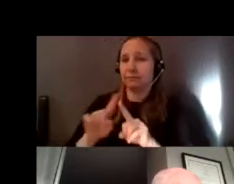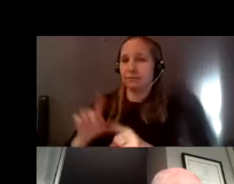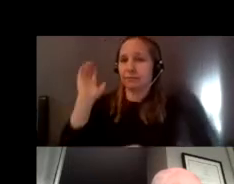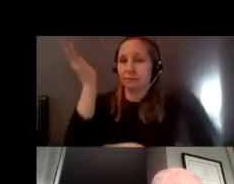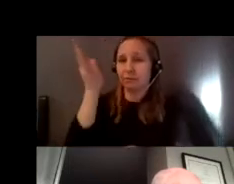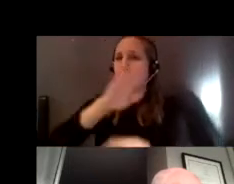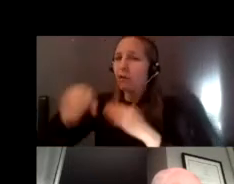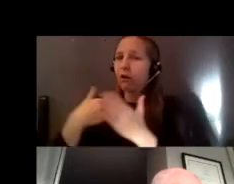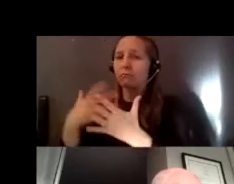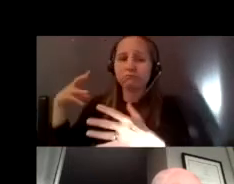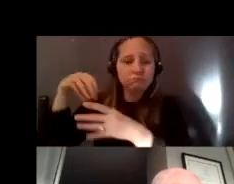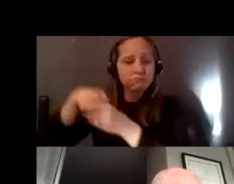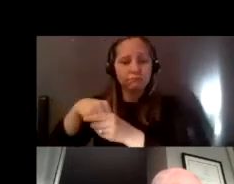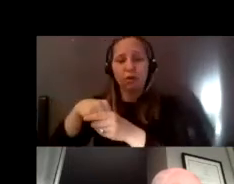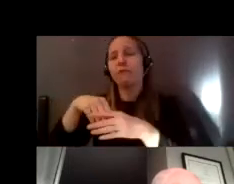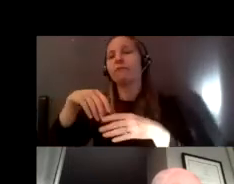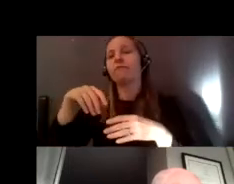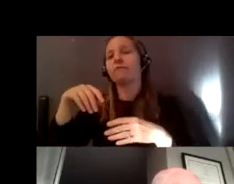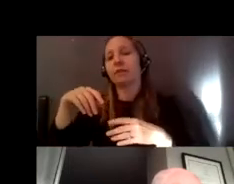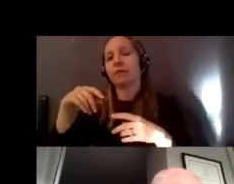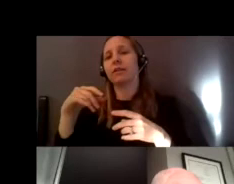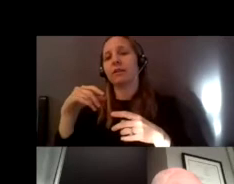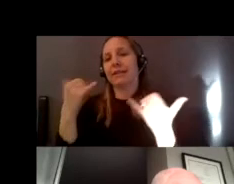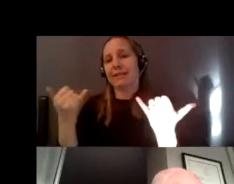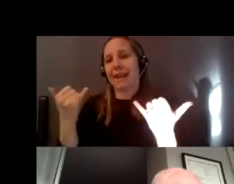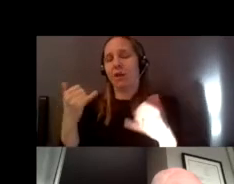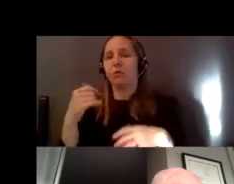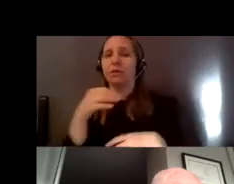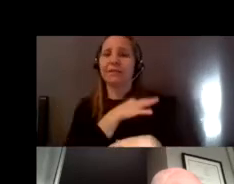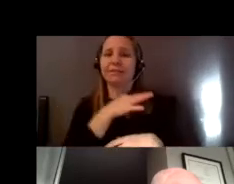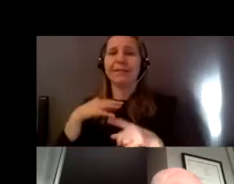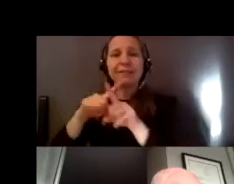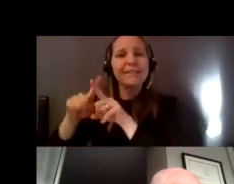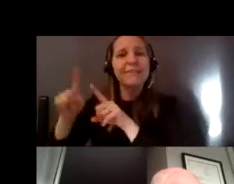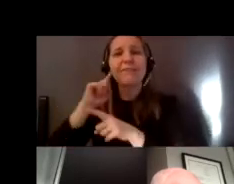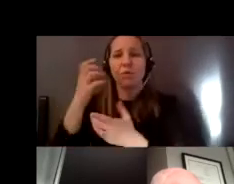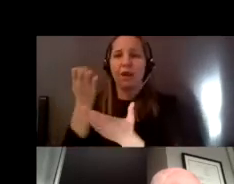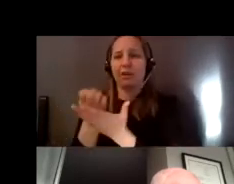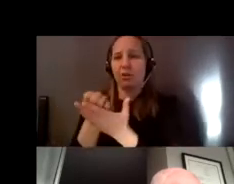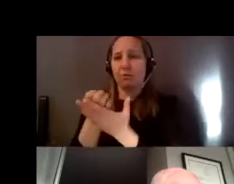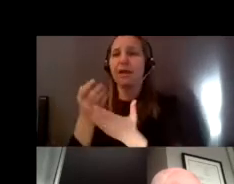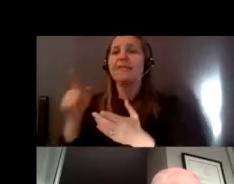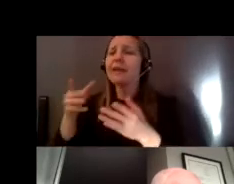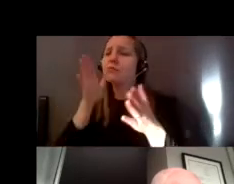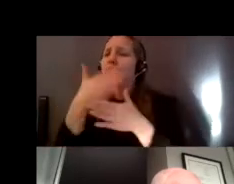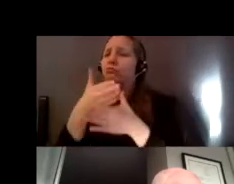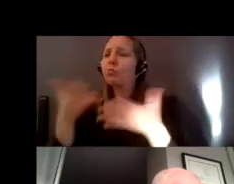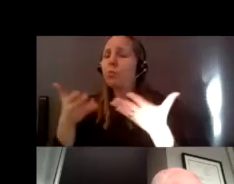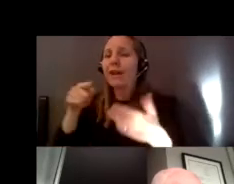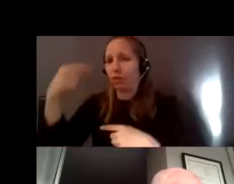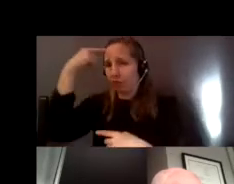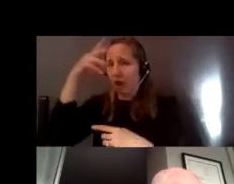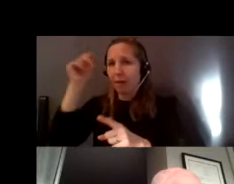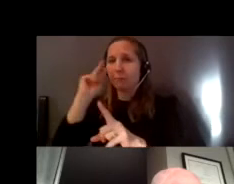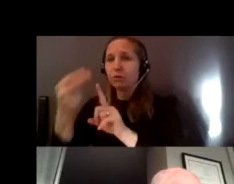that represents the different facets of Vancouver's economic landscape. They'll be sharing their thoughts and perspectives on what a prosperous, sustainable,